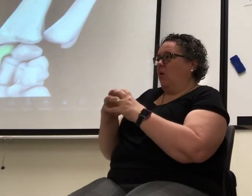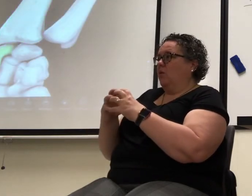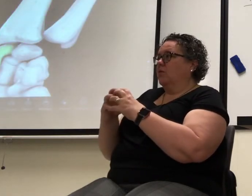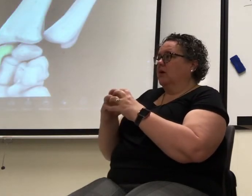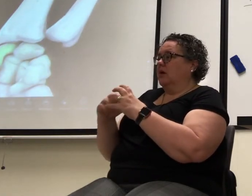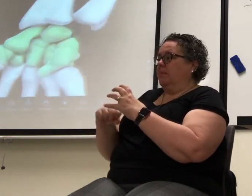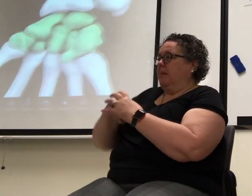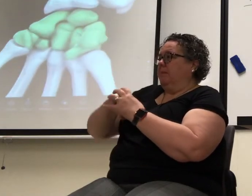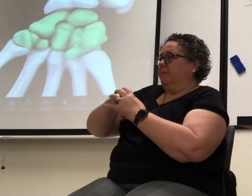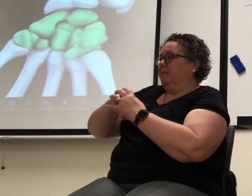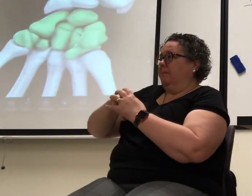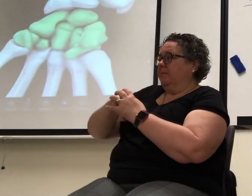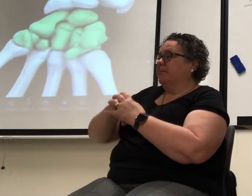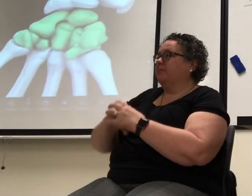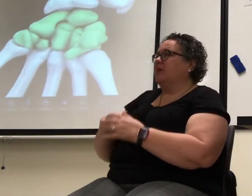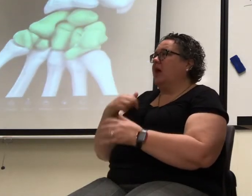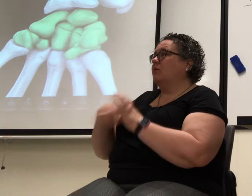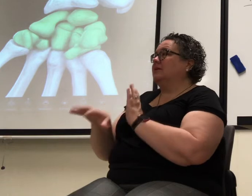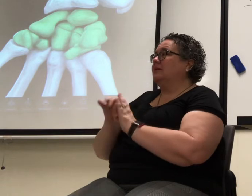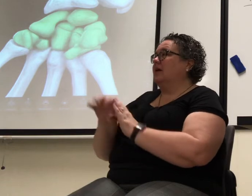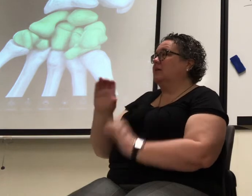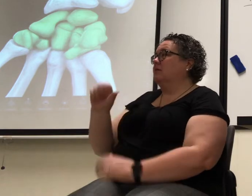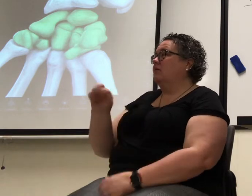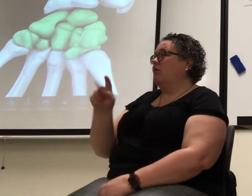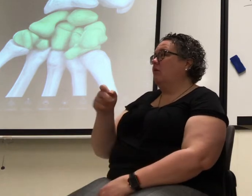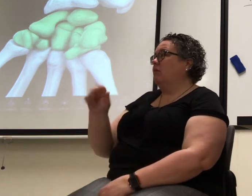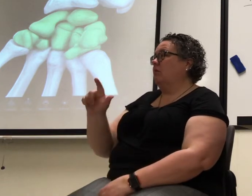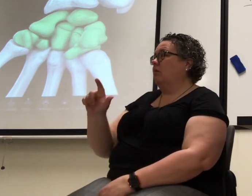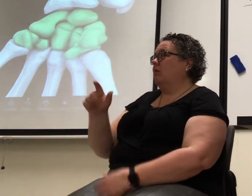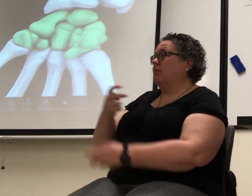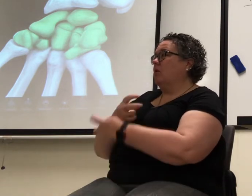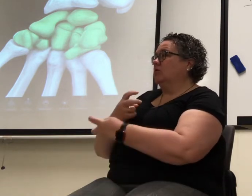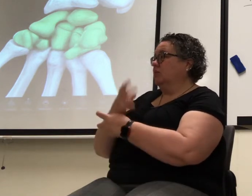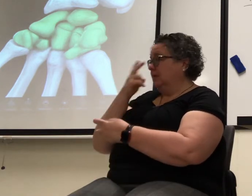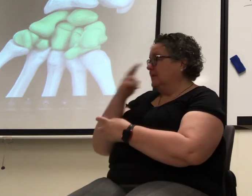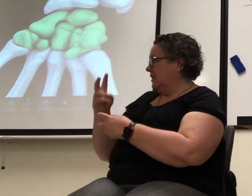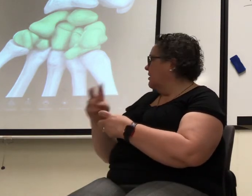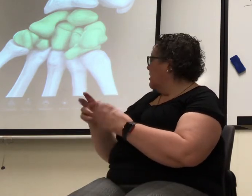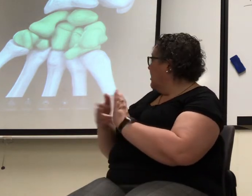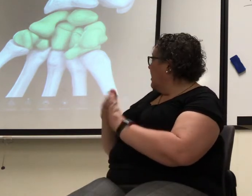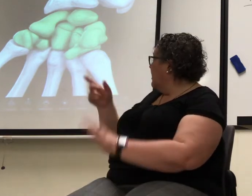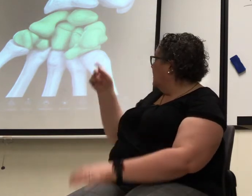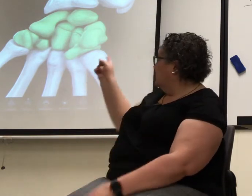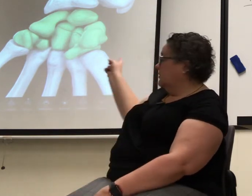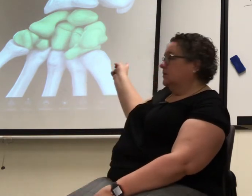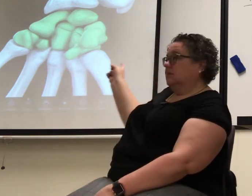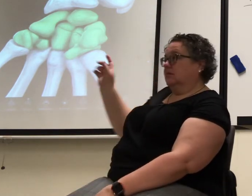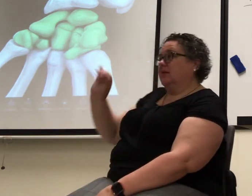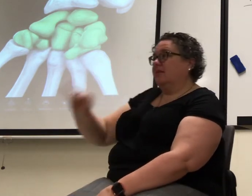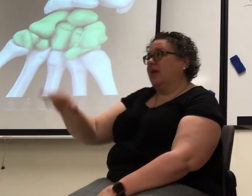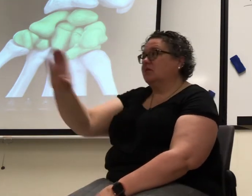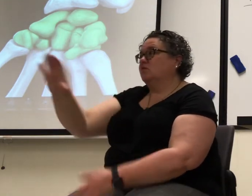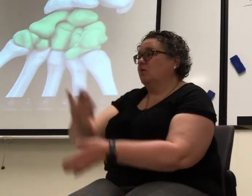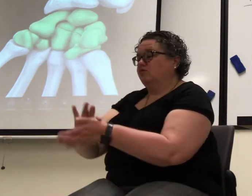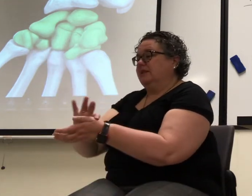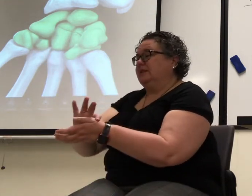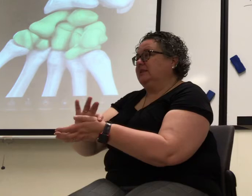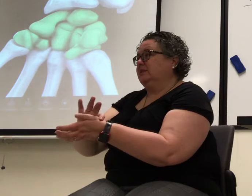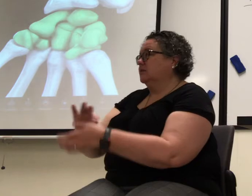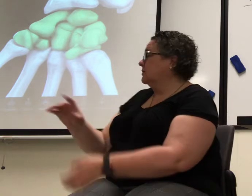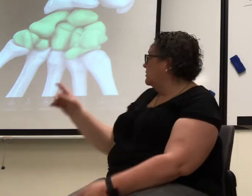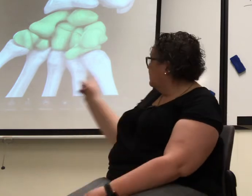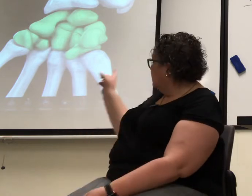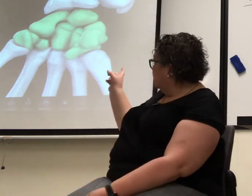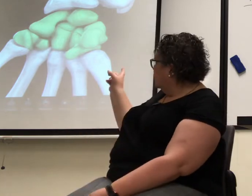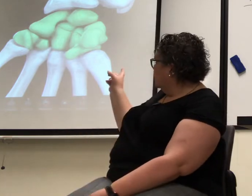And I'll just select carpal bones, and you'll see them all highlighted here. And this is the wrist region. So think of them as just